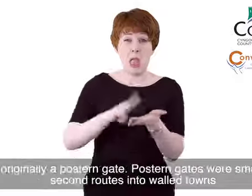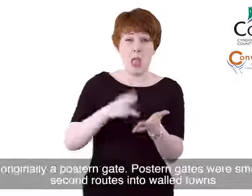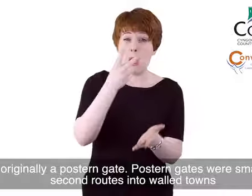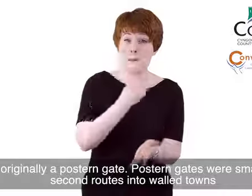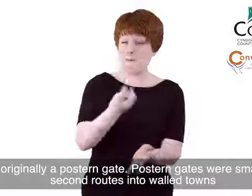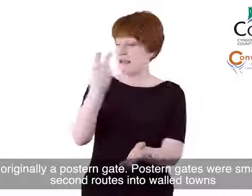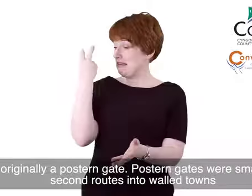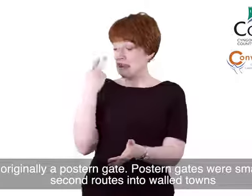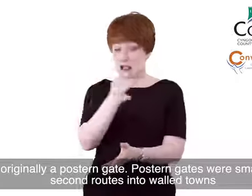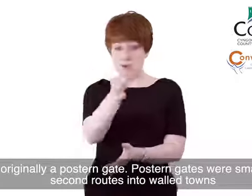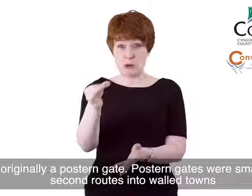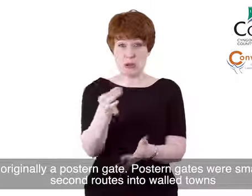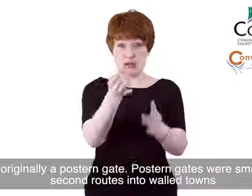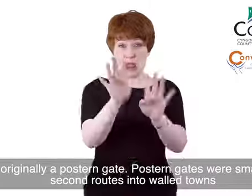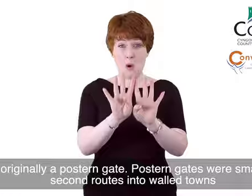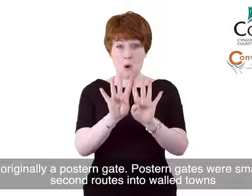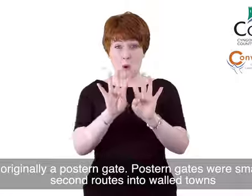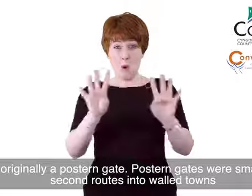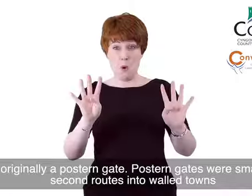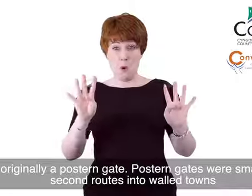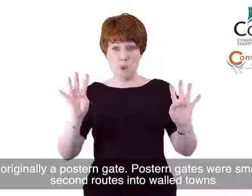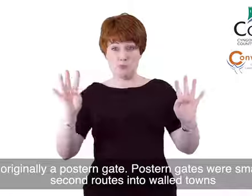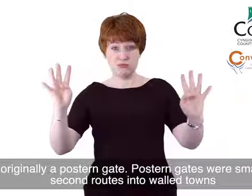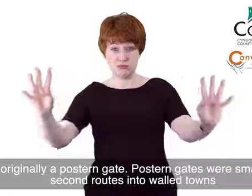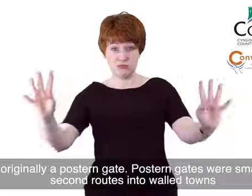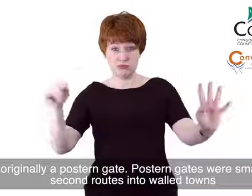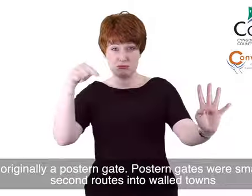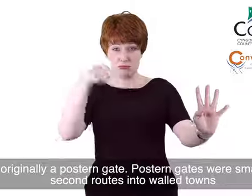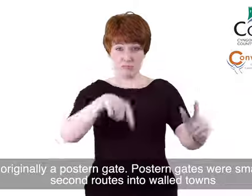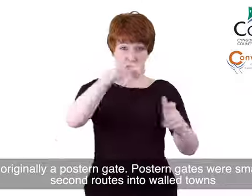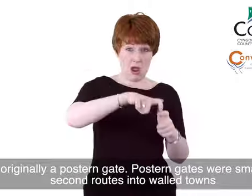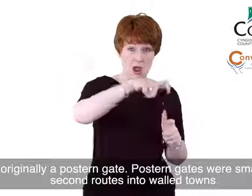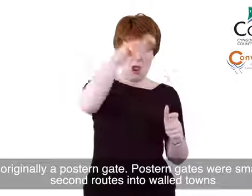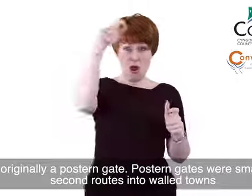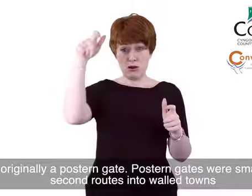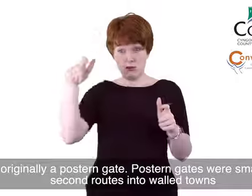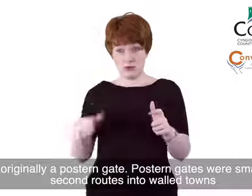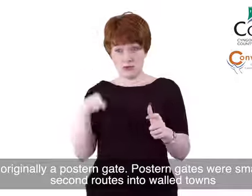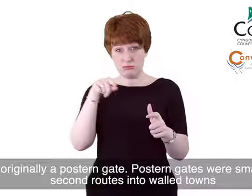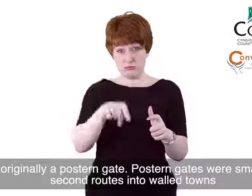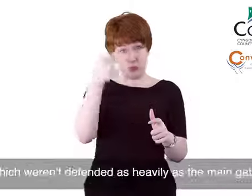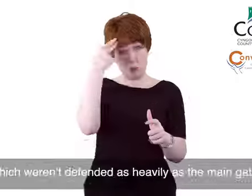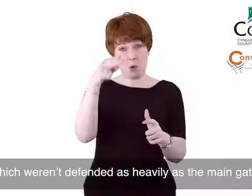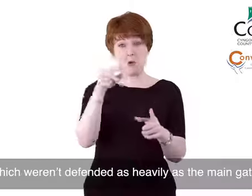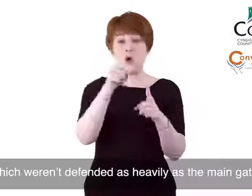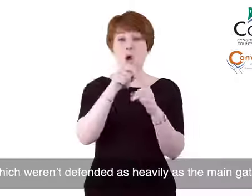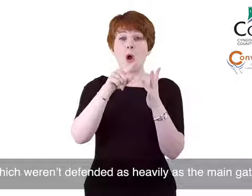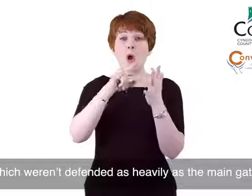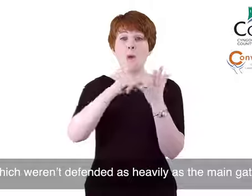a postern gate. Postern gates were small, second routes into walled towns which weren't defended as heavily as the